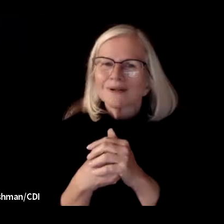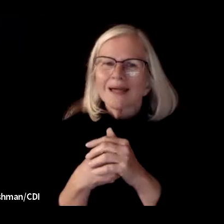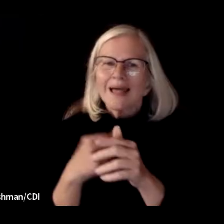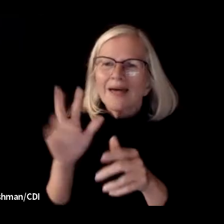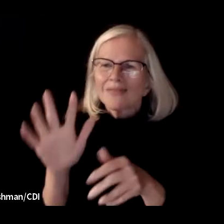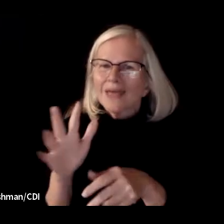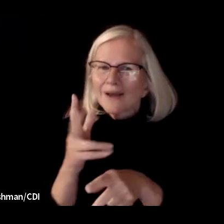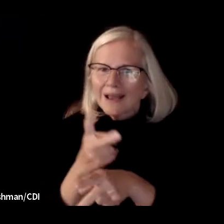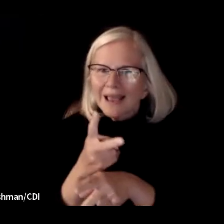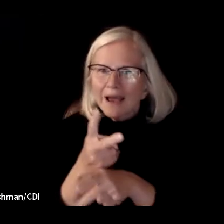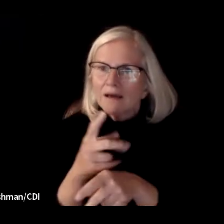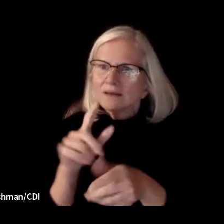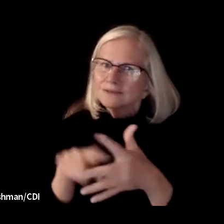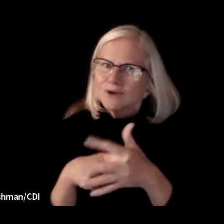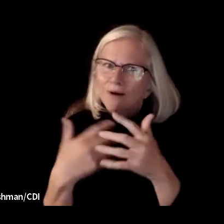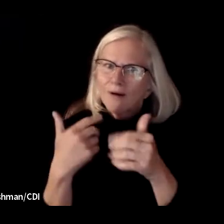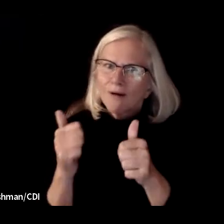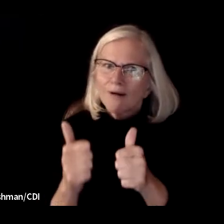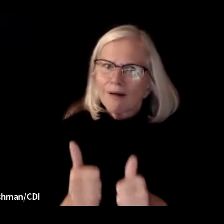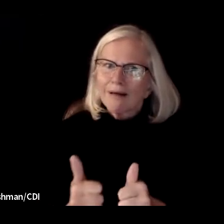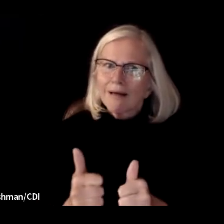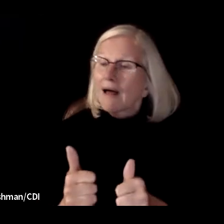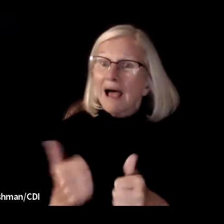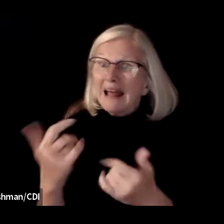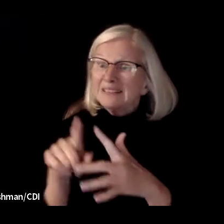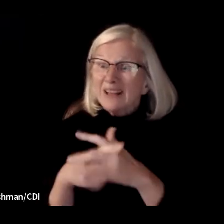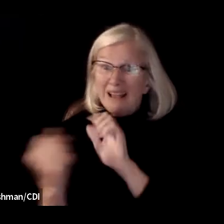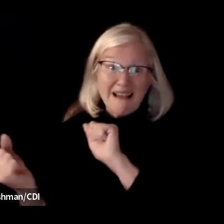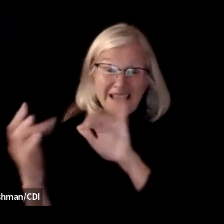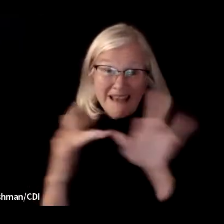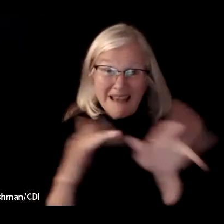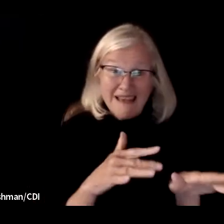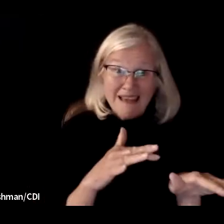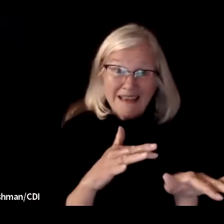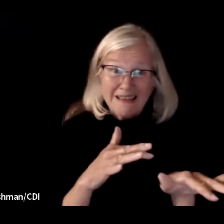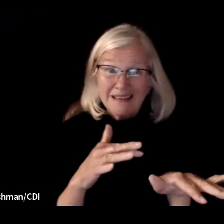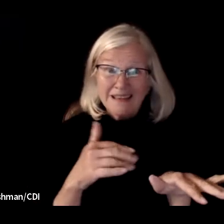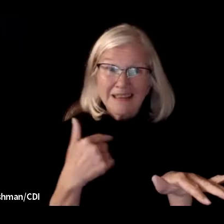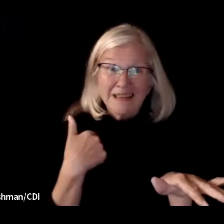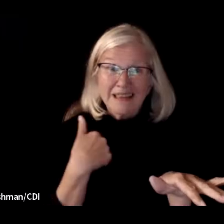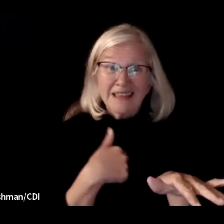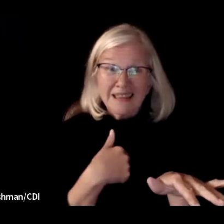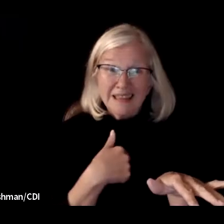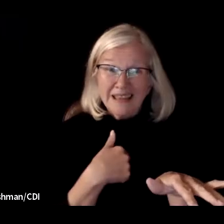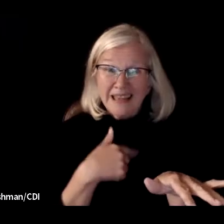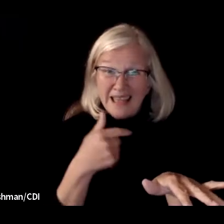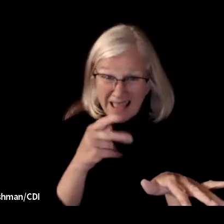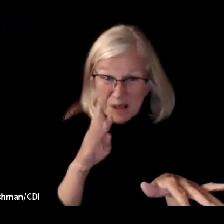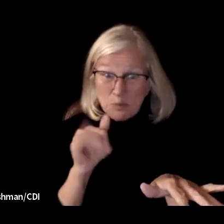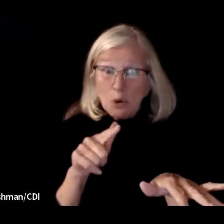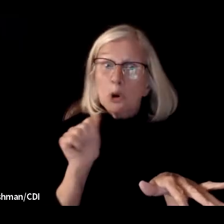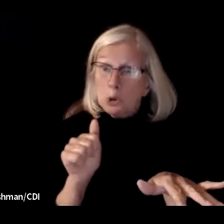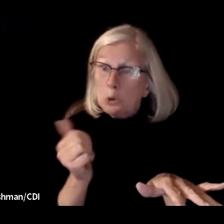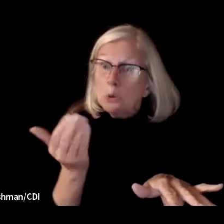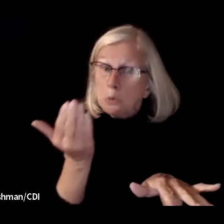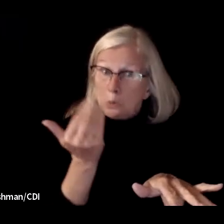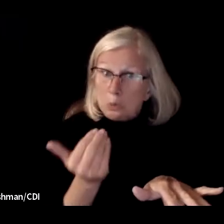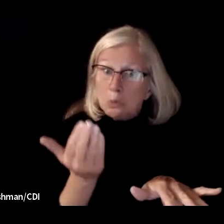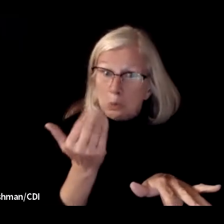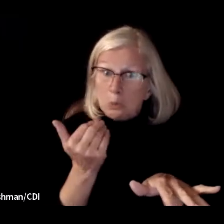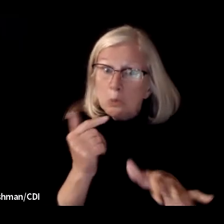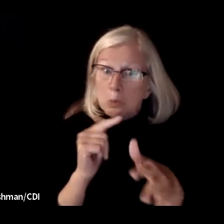time. Currently, by April, we're able to flex up and down and do the cases we can do when we can do them. When we have a little downturn in